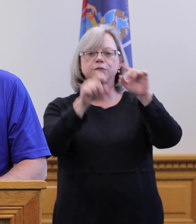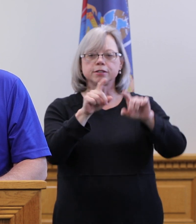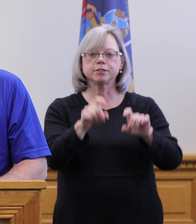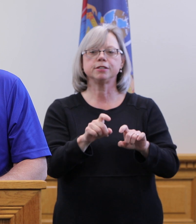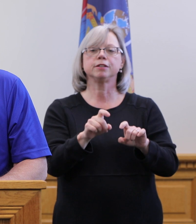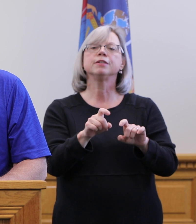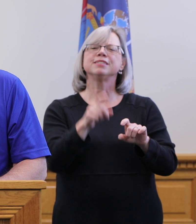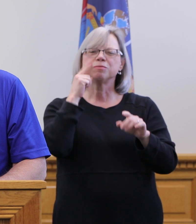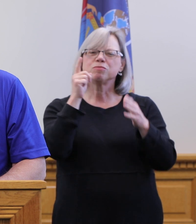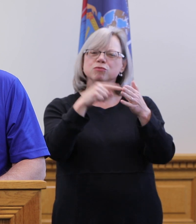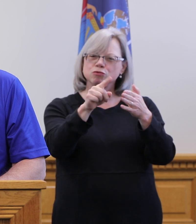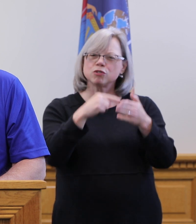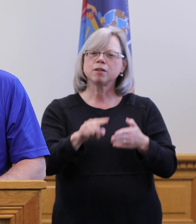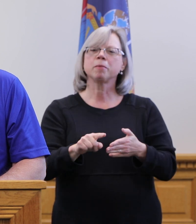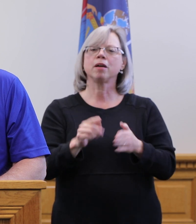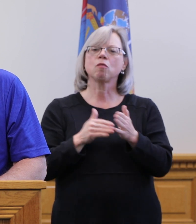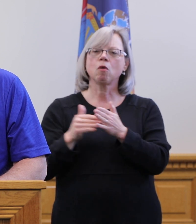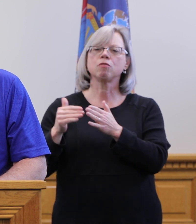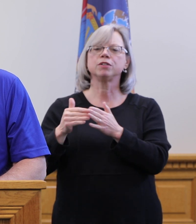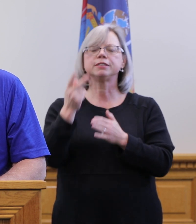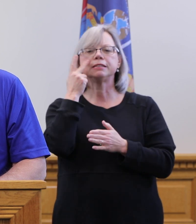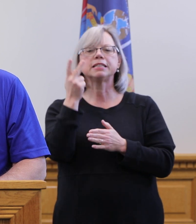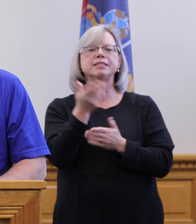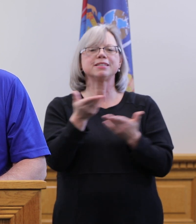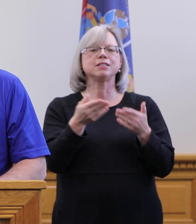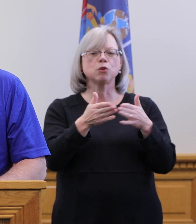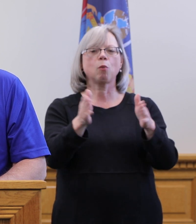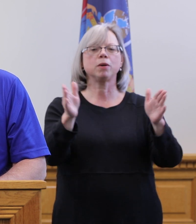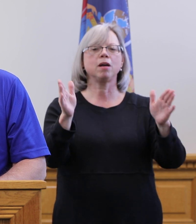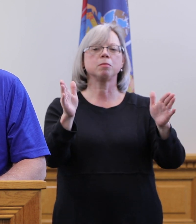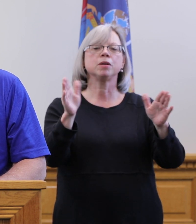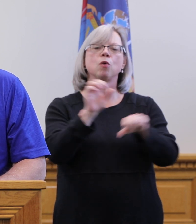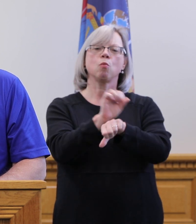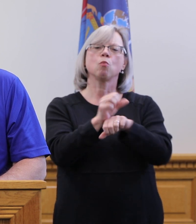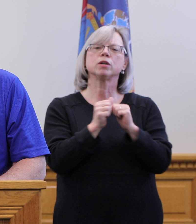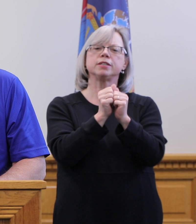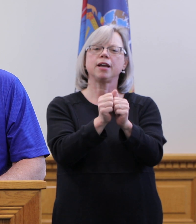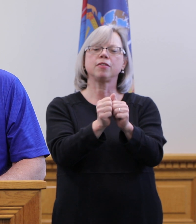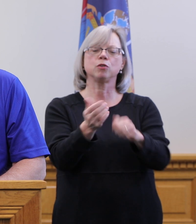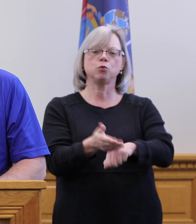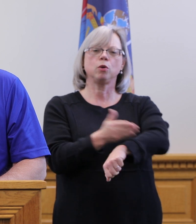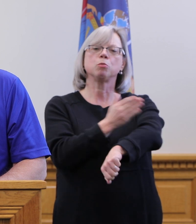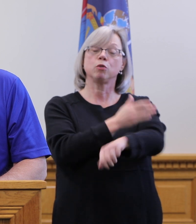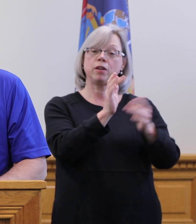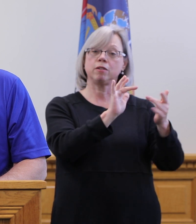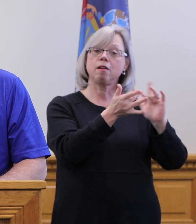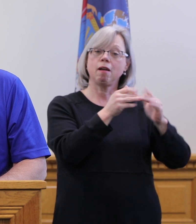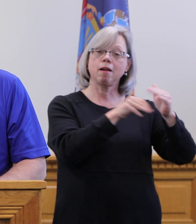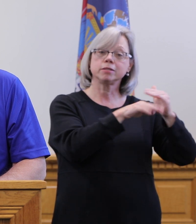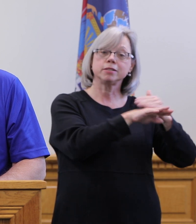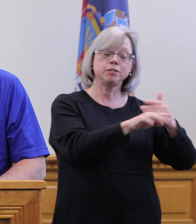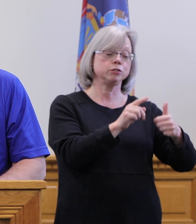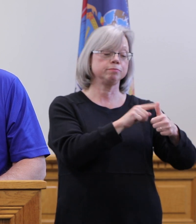back frequently as things continue to open up. Let's work together to improve internet access, vaccination rates, and mental